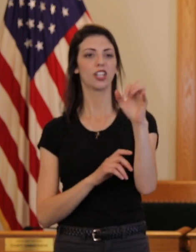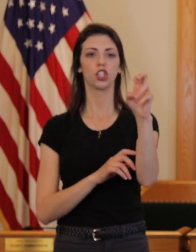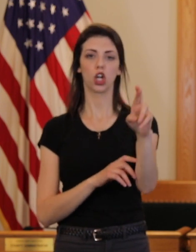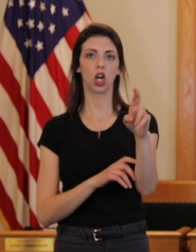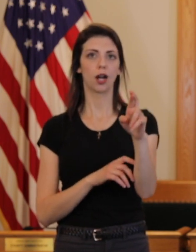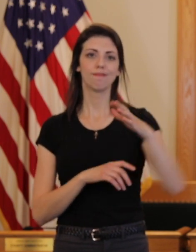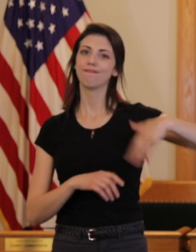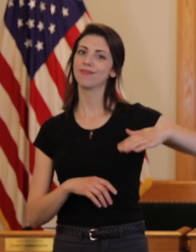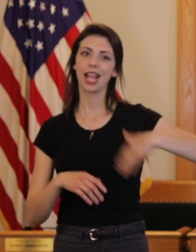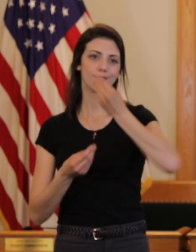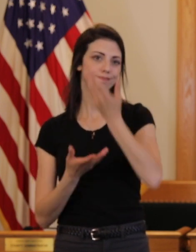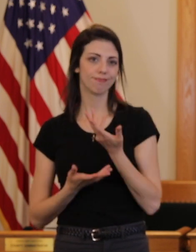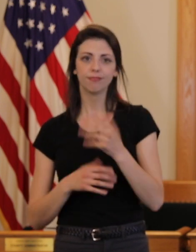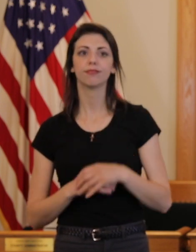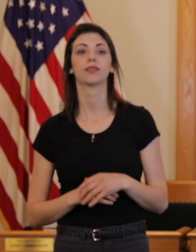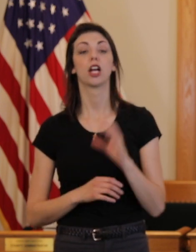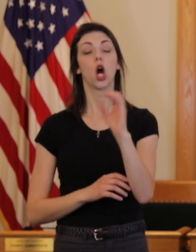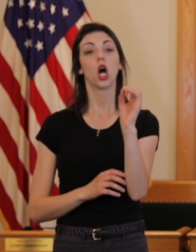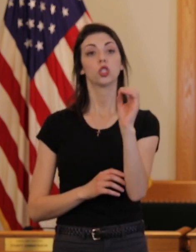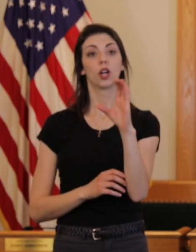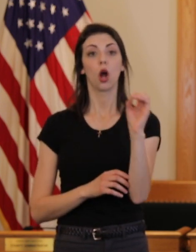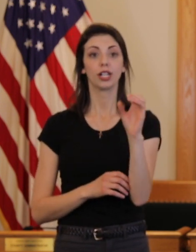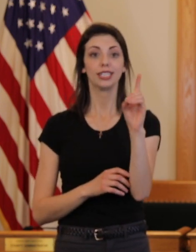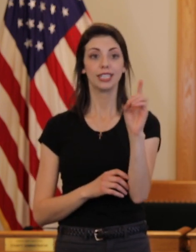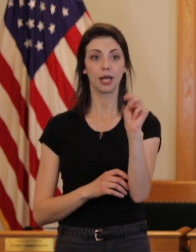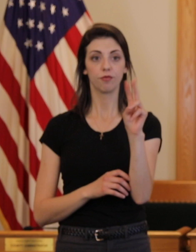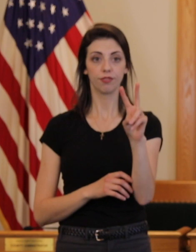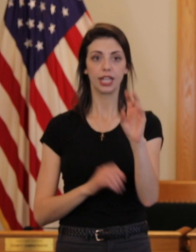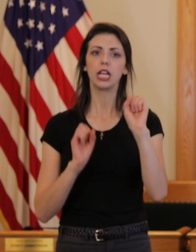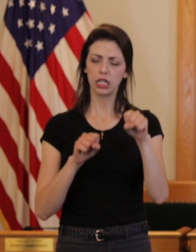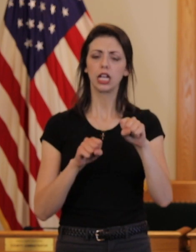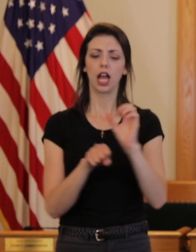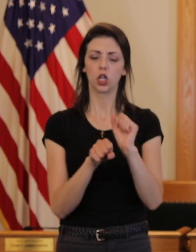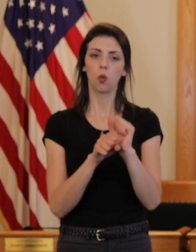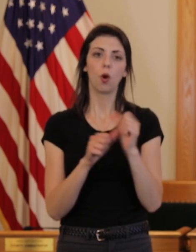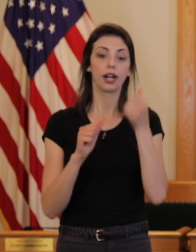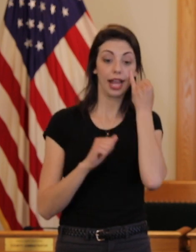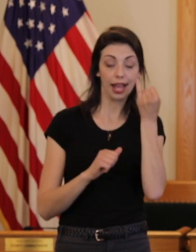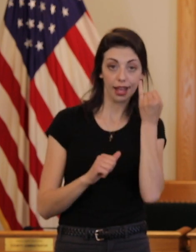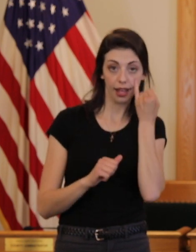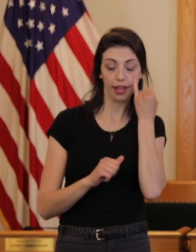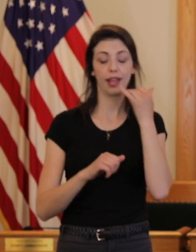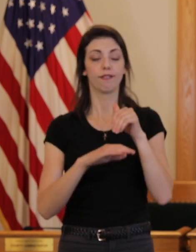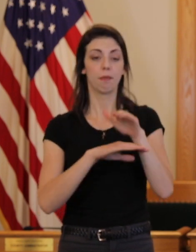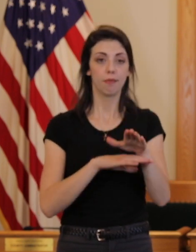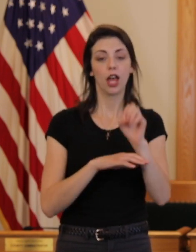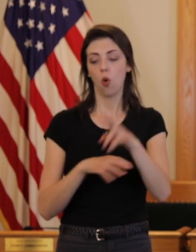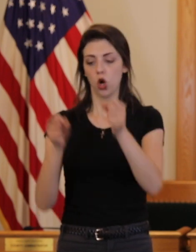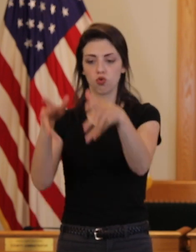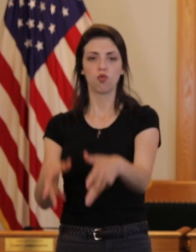time. The Oswego County DMVs are still able to process work that is mailed or dropped off at any of the 3 DMVs via